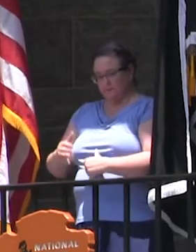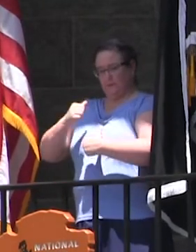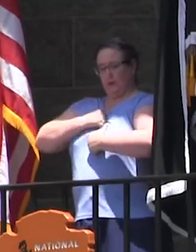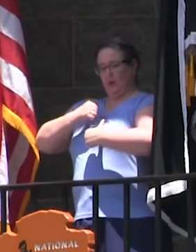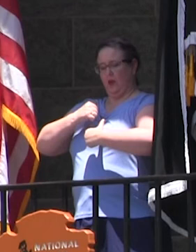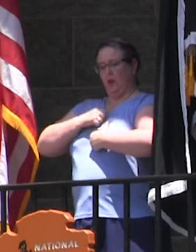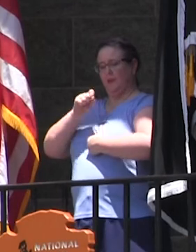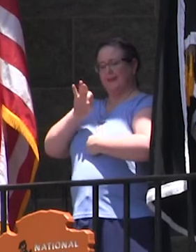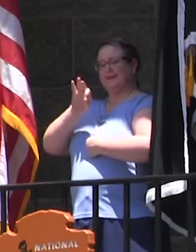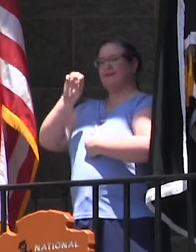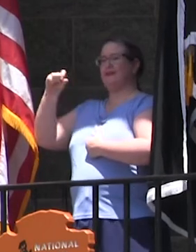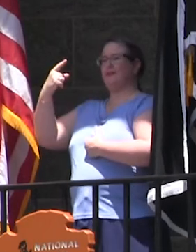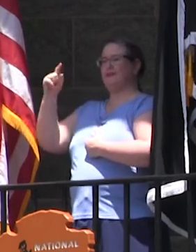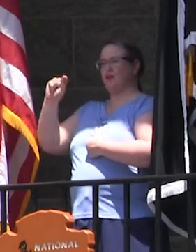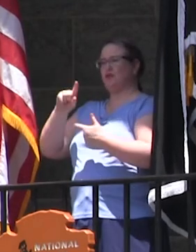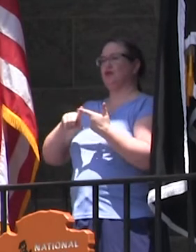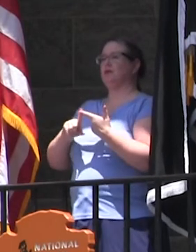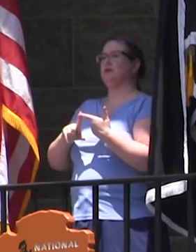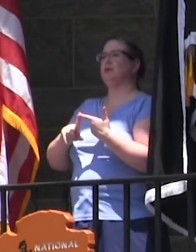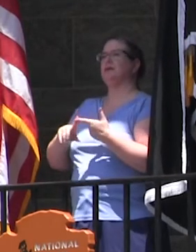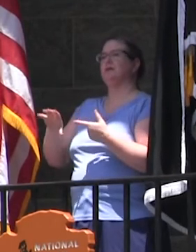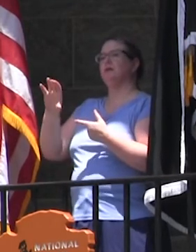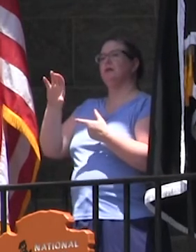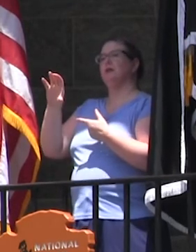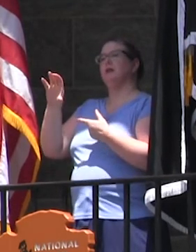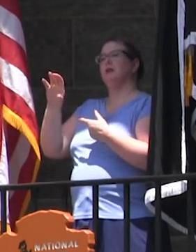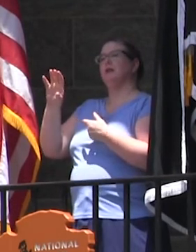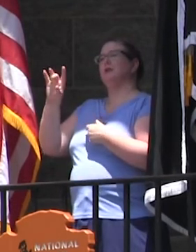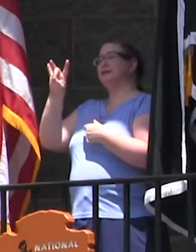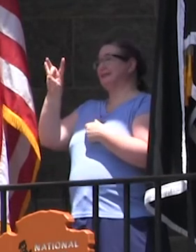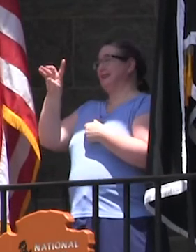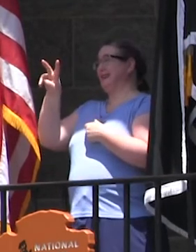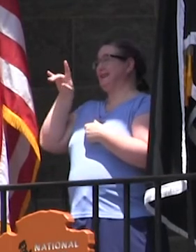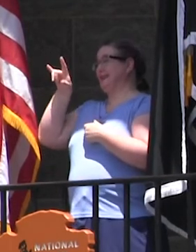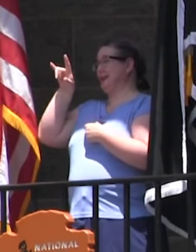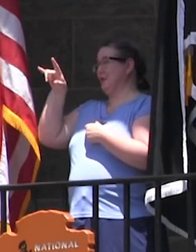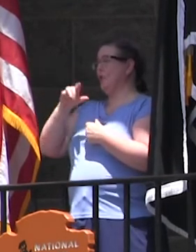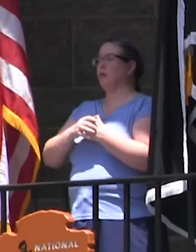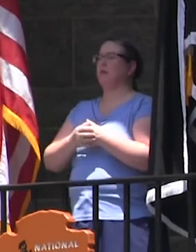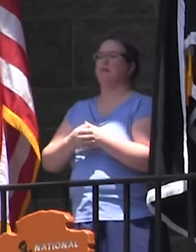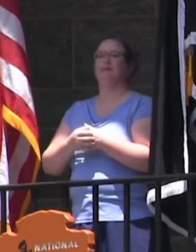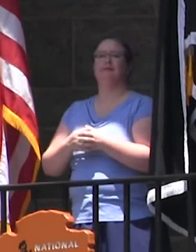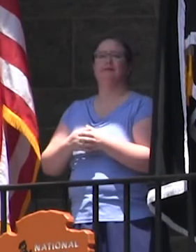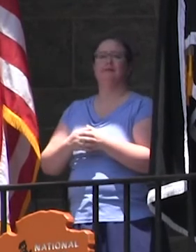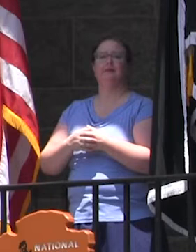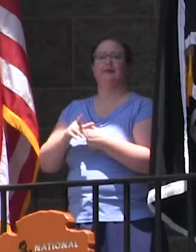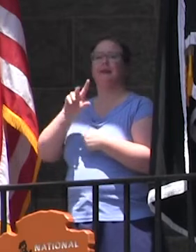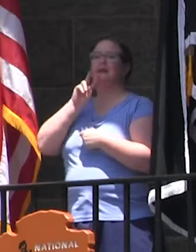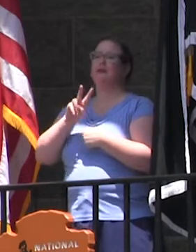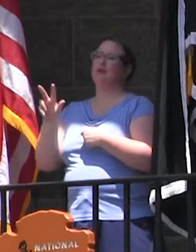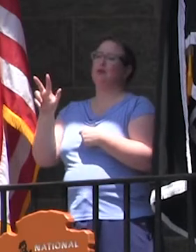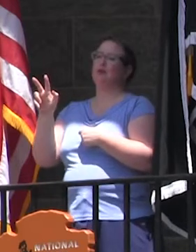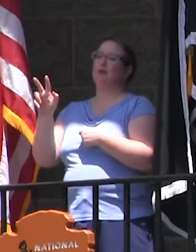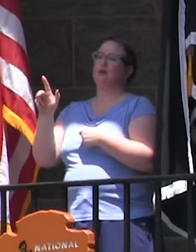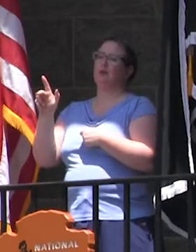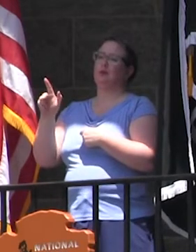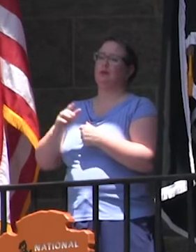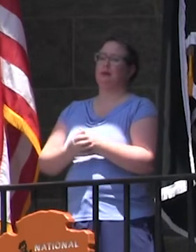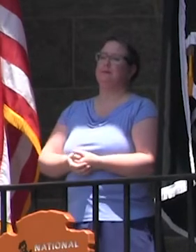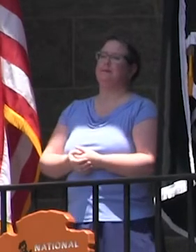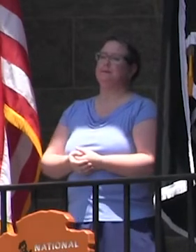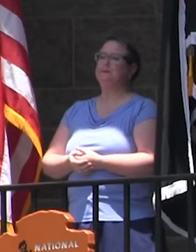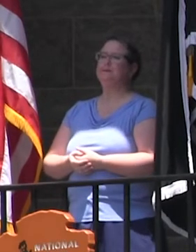Army Staff Sergeant Ryan Knaus of Corryton, Tennessee, was a member of the 82nd Airborne. He was 23.